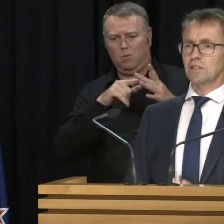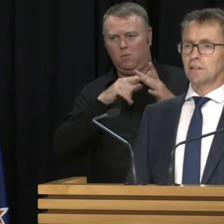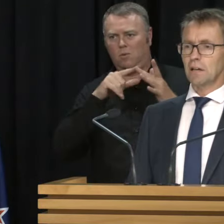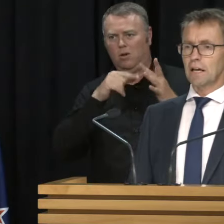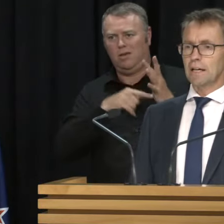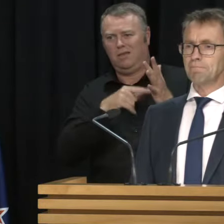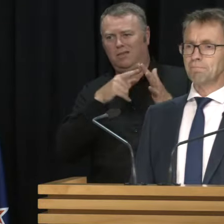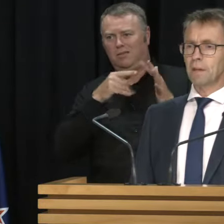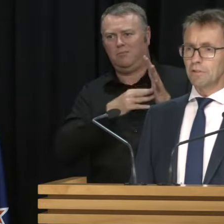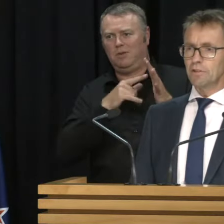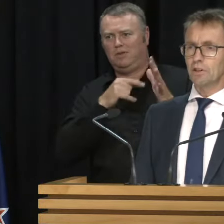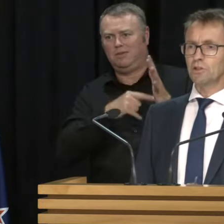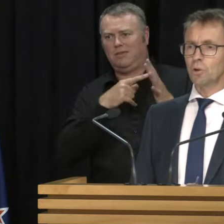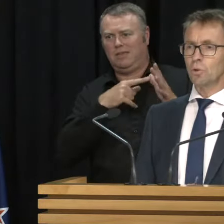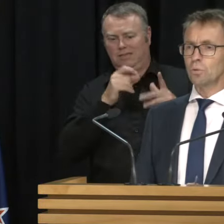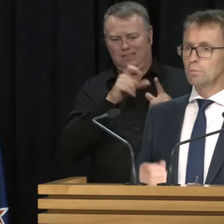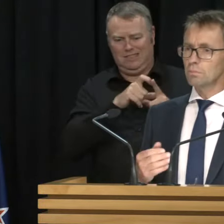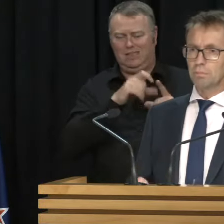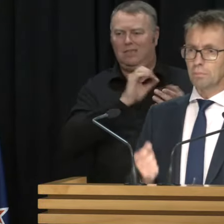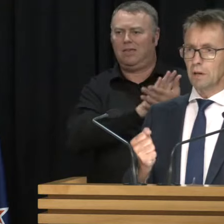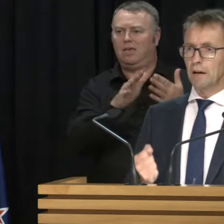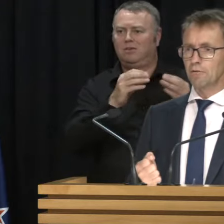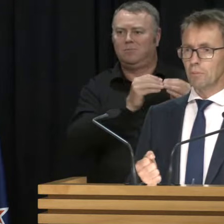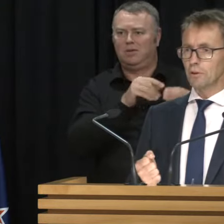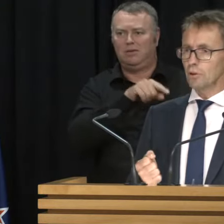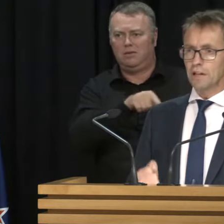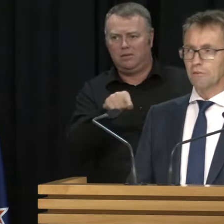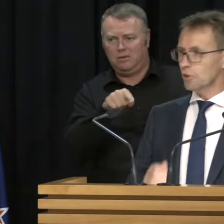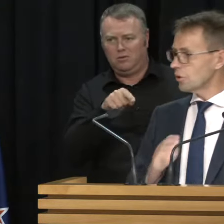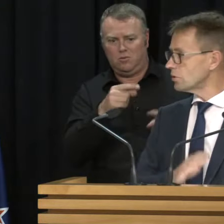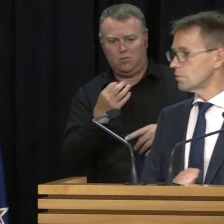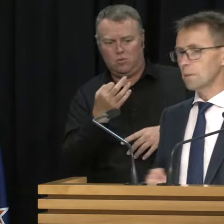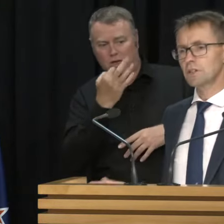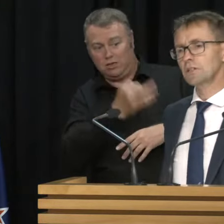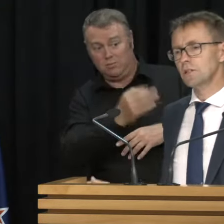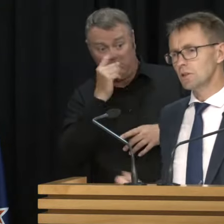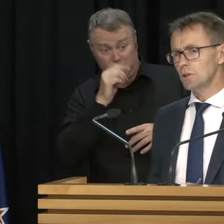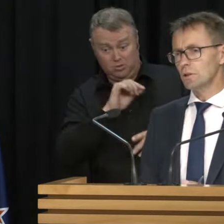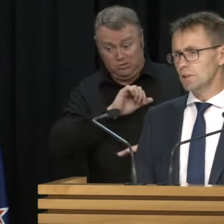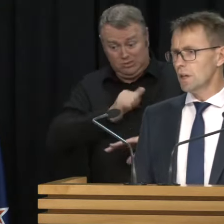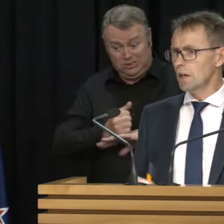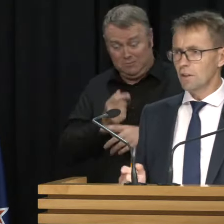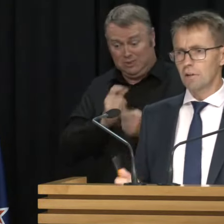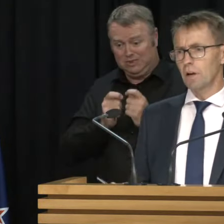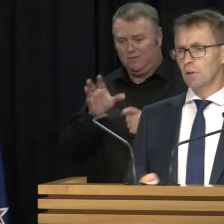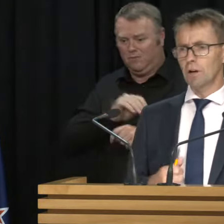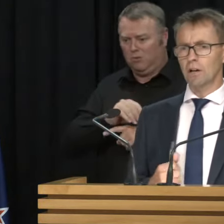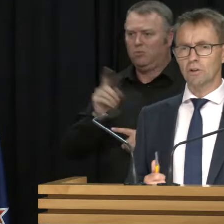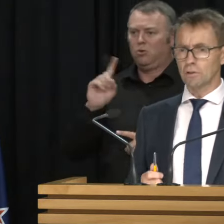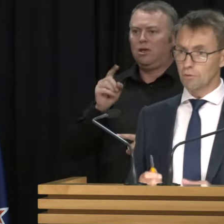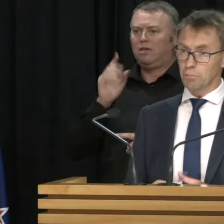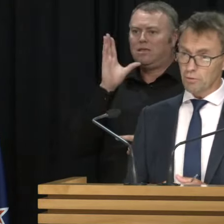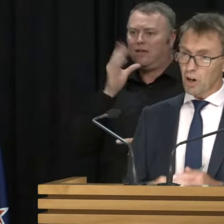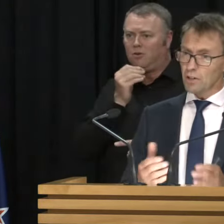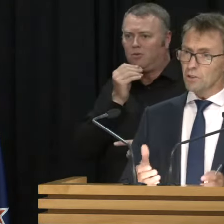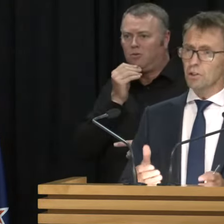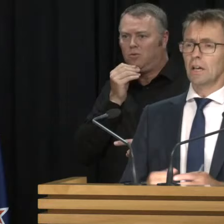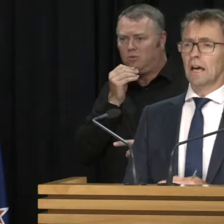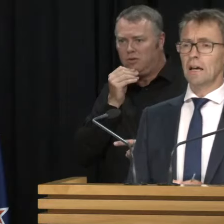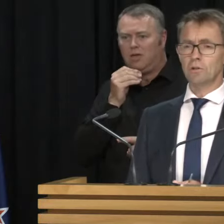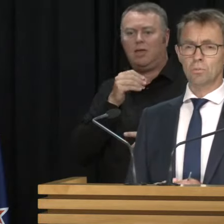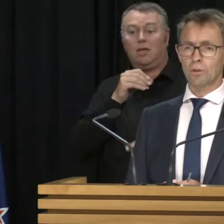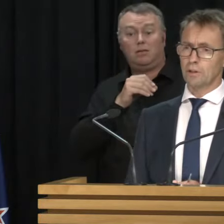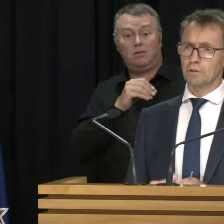get testing into the school from the early afternoon to be able to test these students? They rang around different